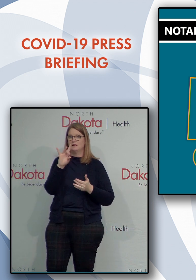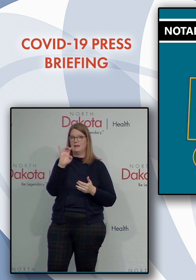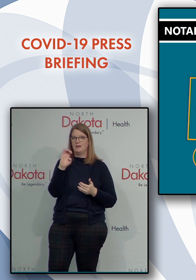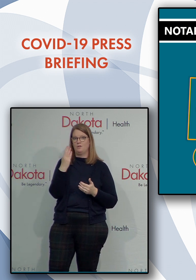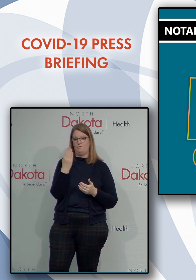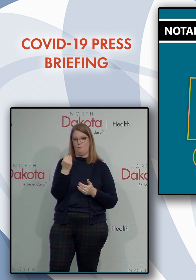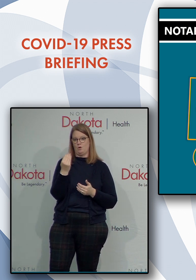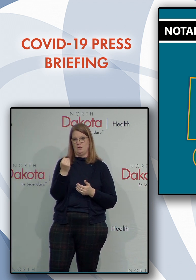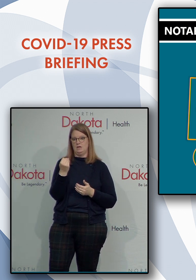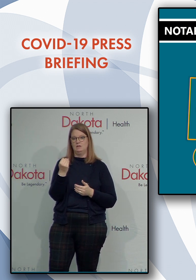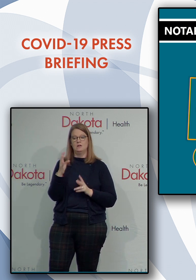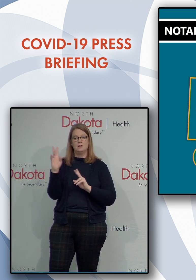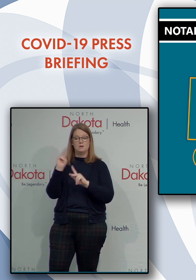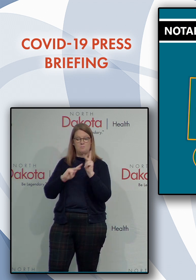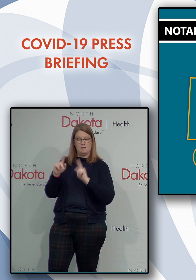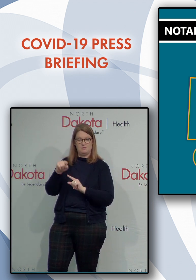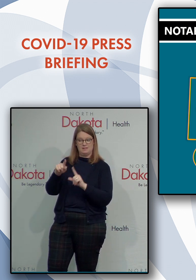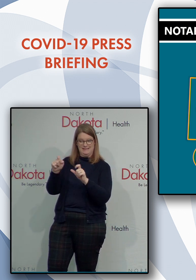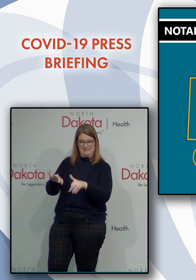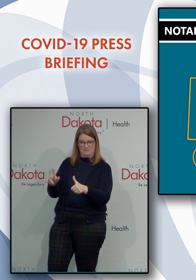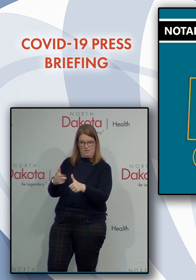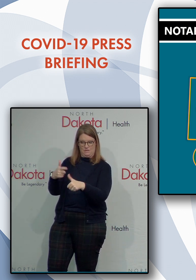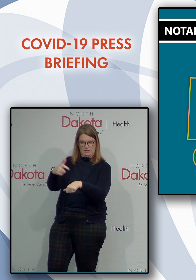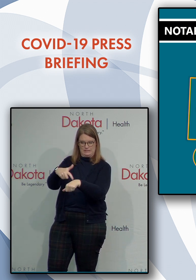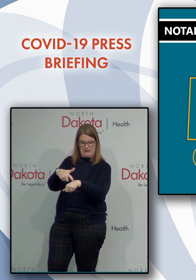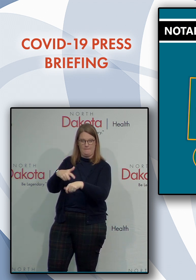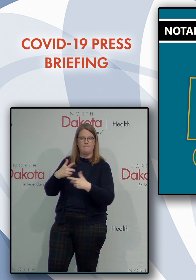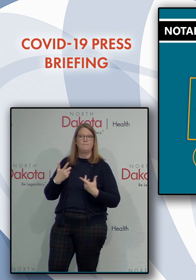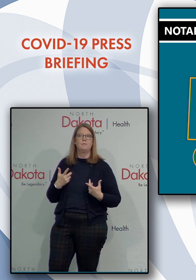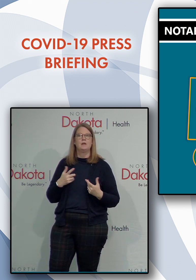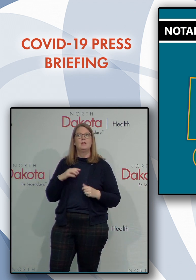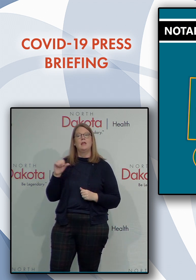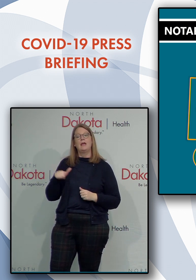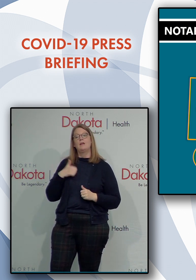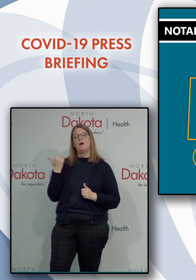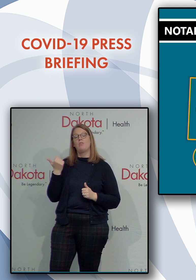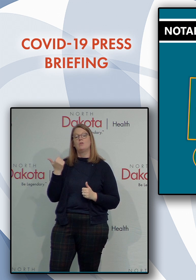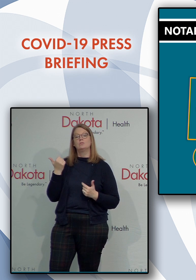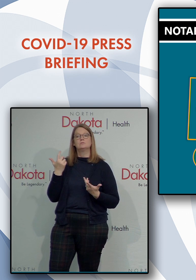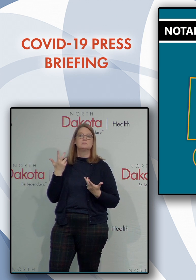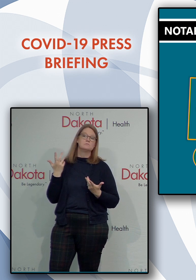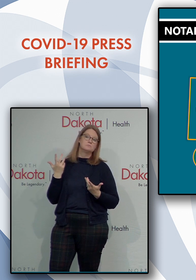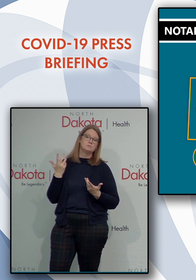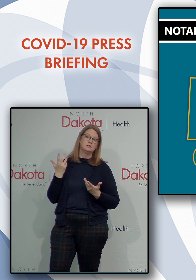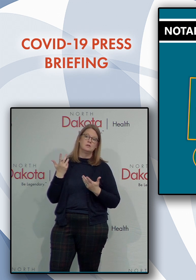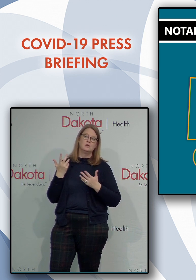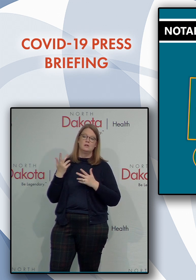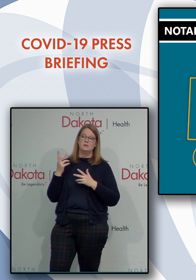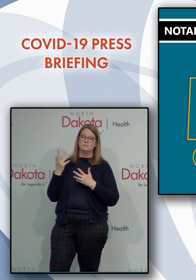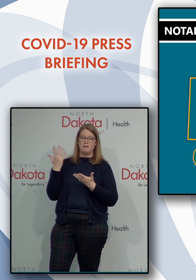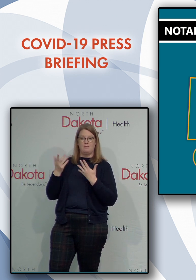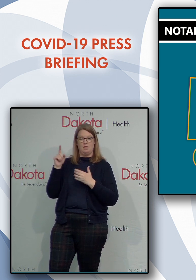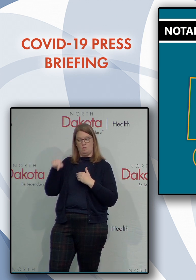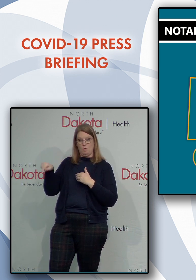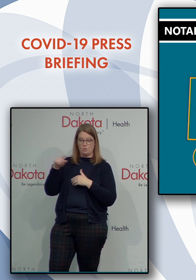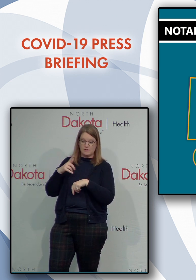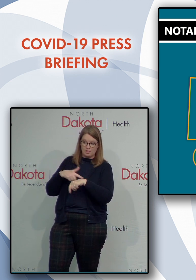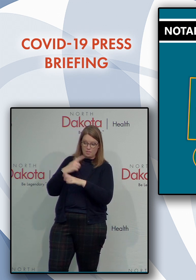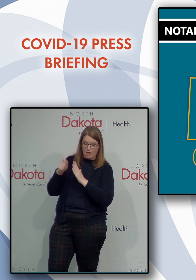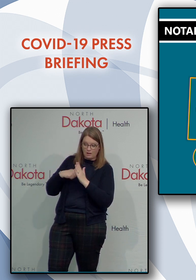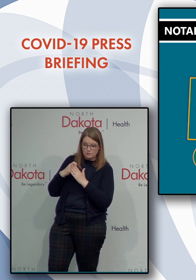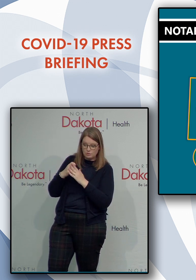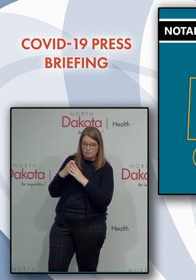10,814 of those were people that were tested for the very first time, and others, perhaps those in long-term care or